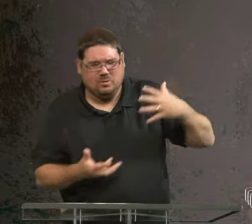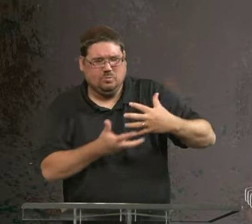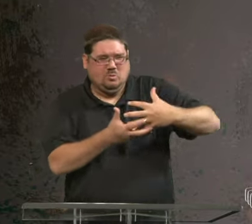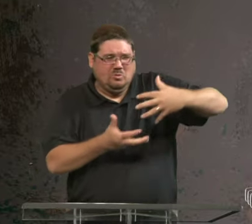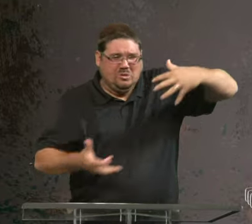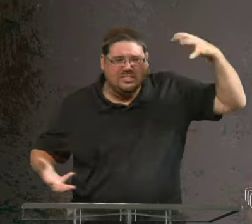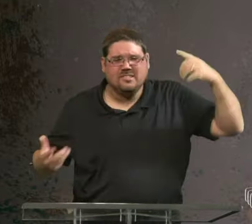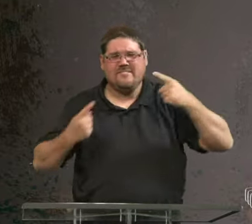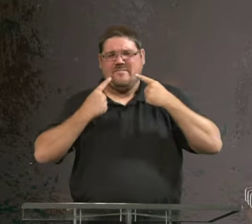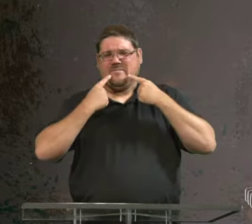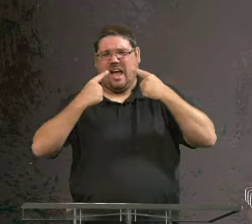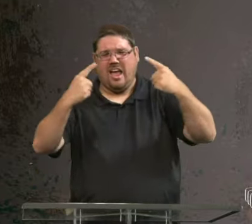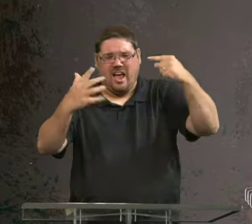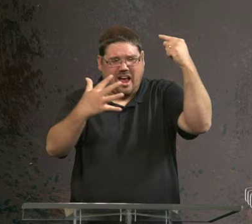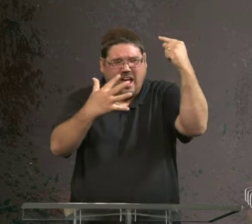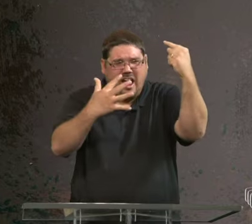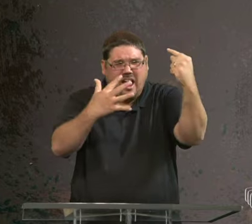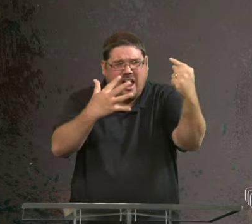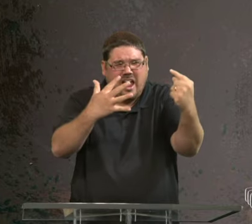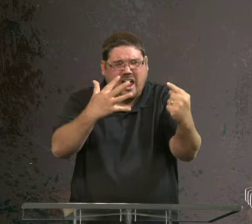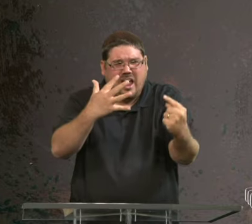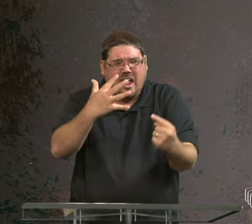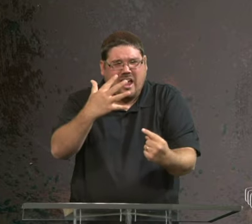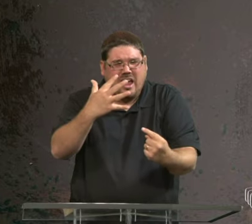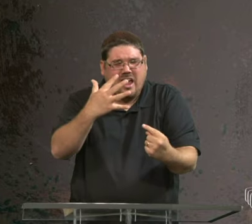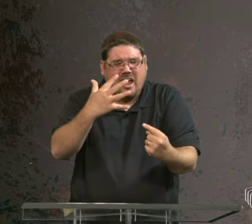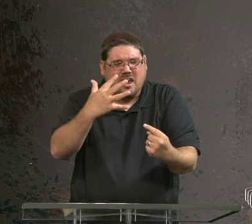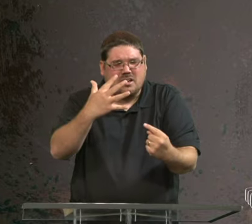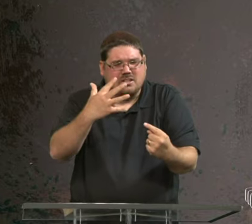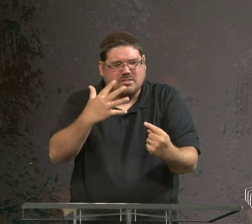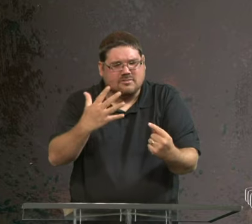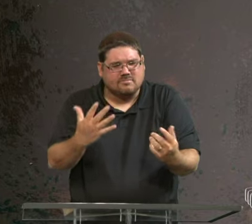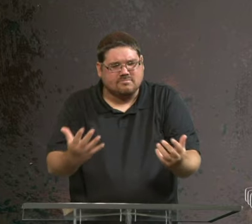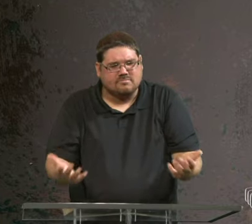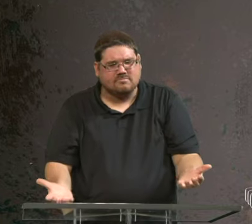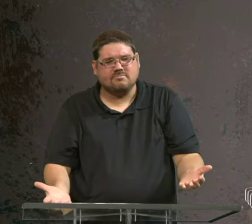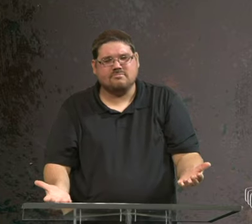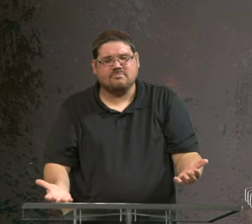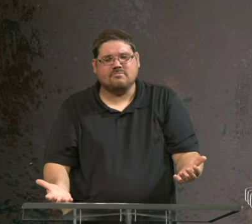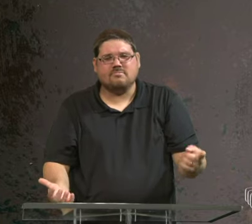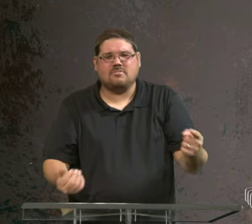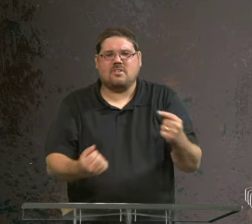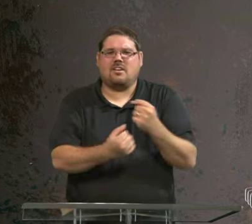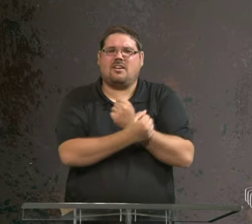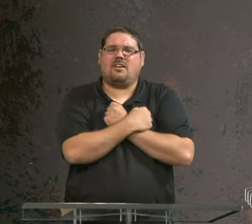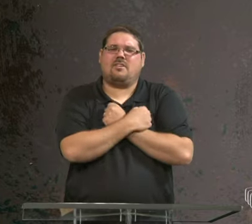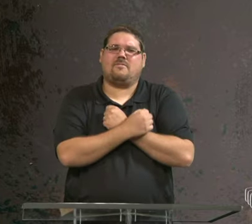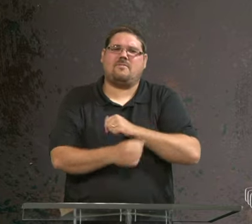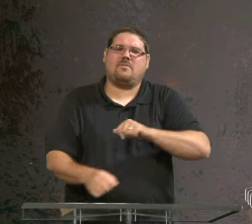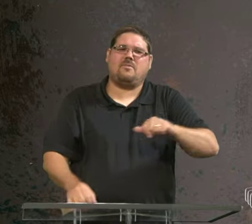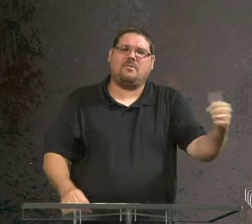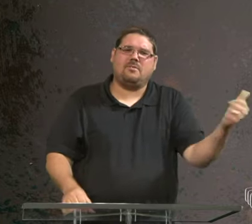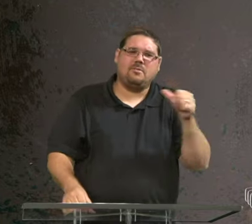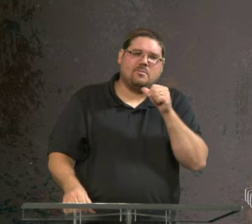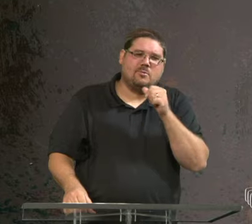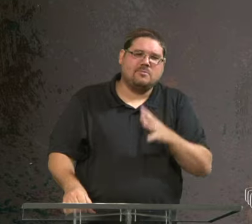had given Solomon wisdom, fame, fortune, and all of these things. And